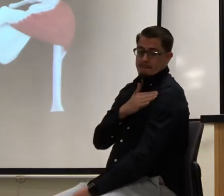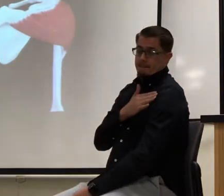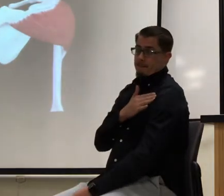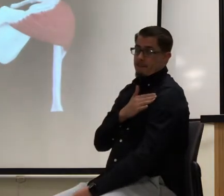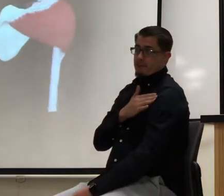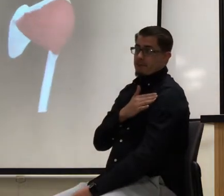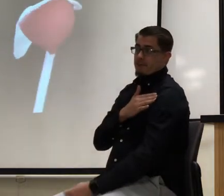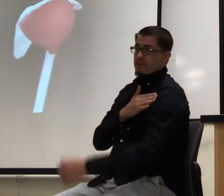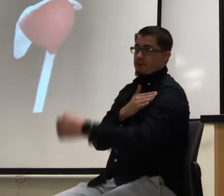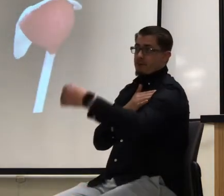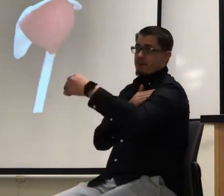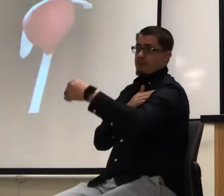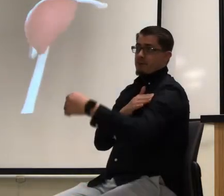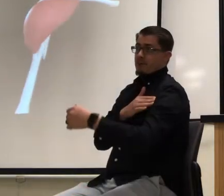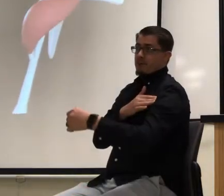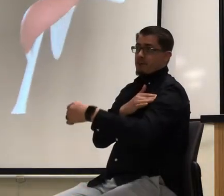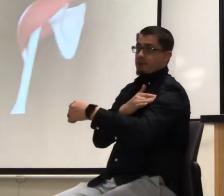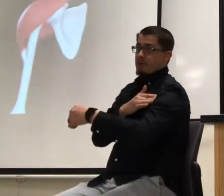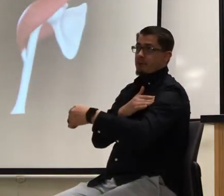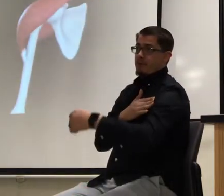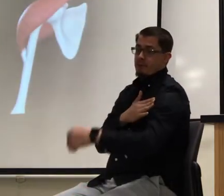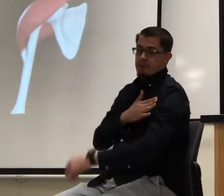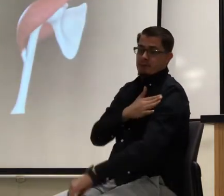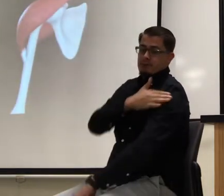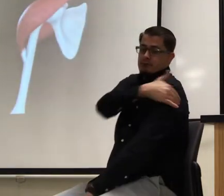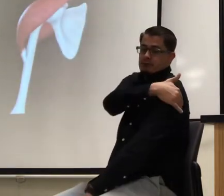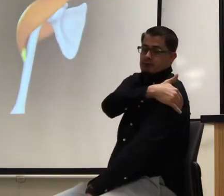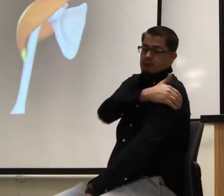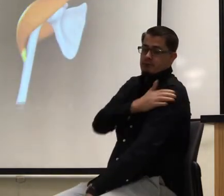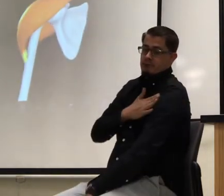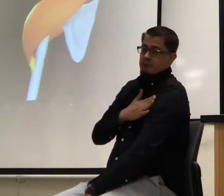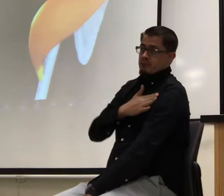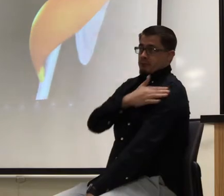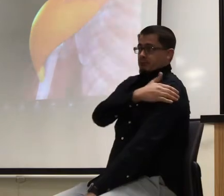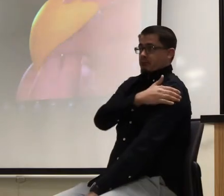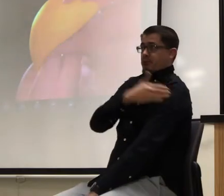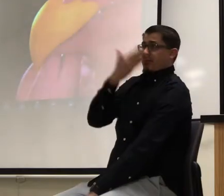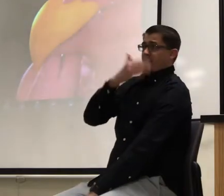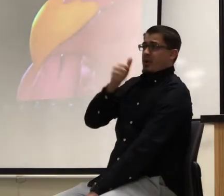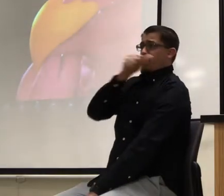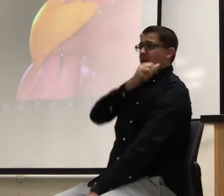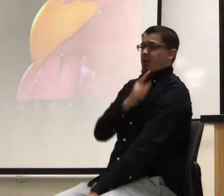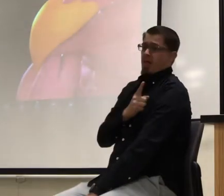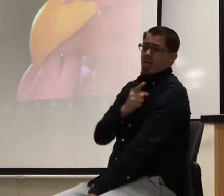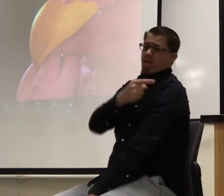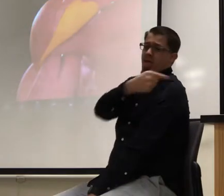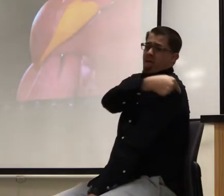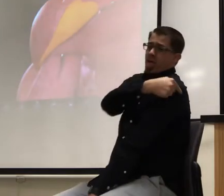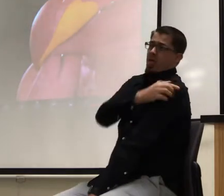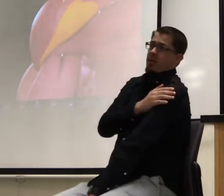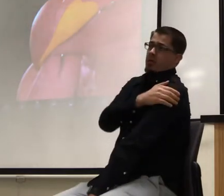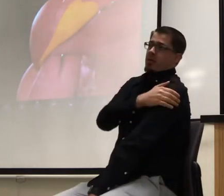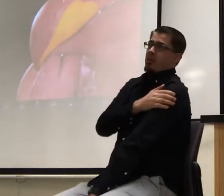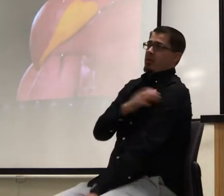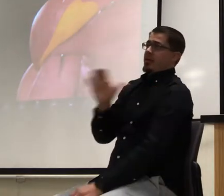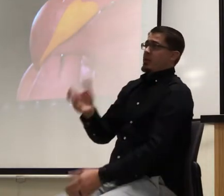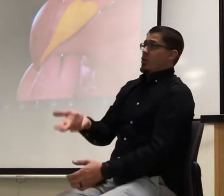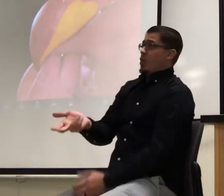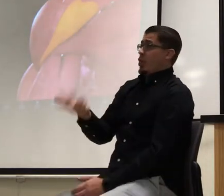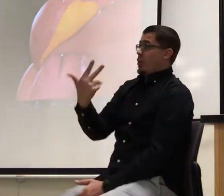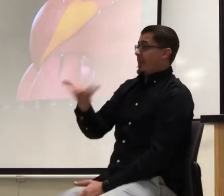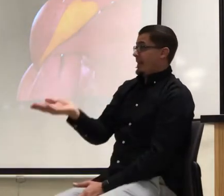posterior. So this muscle has three parts. And they all do different things. If you just highlight the first part,